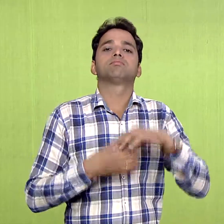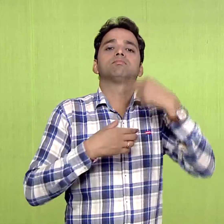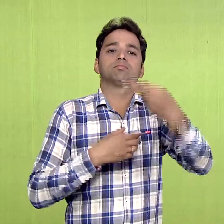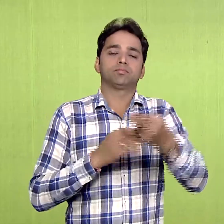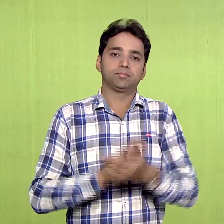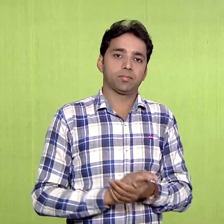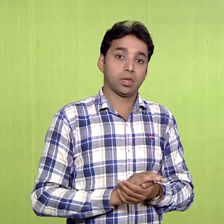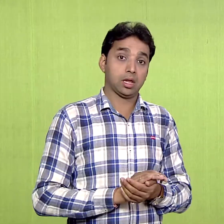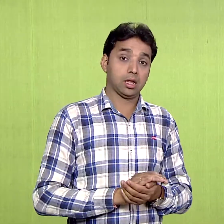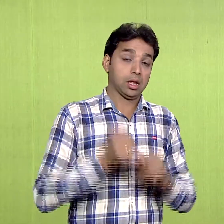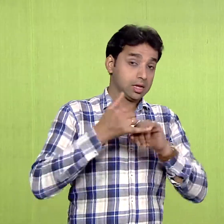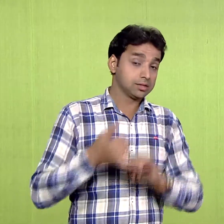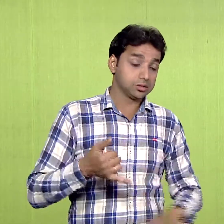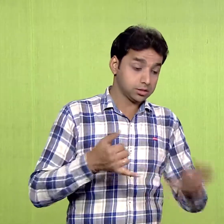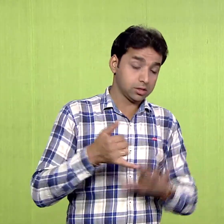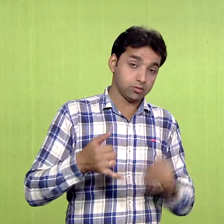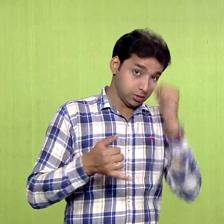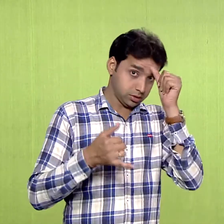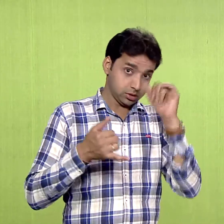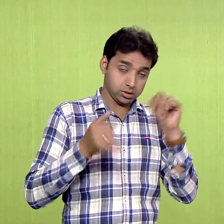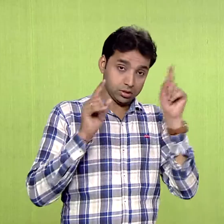In southern India, the Pallavas,